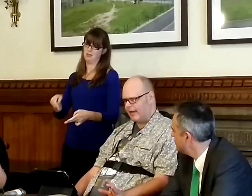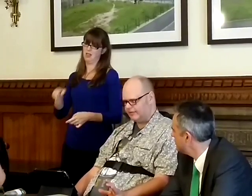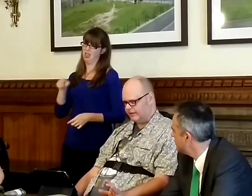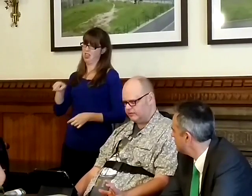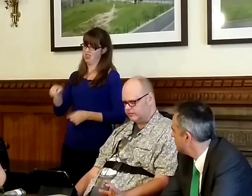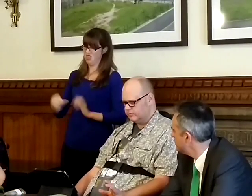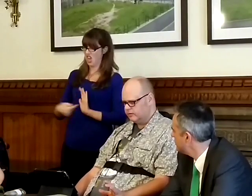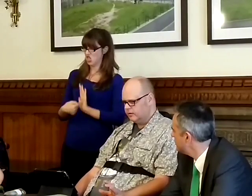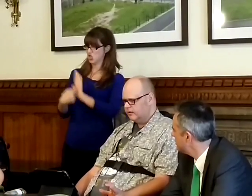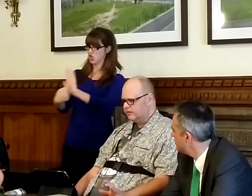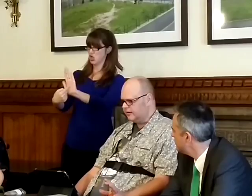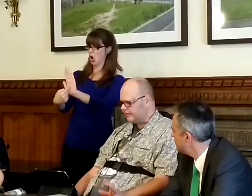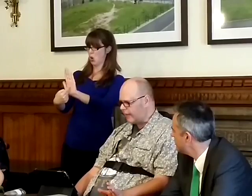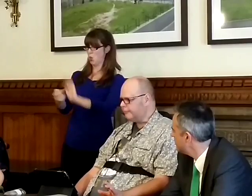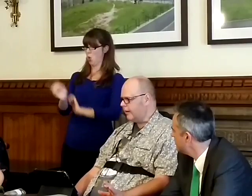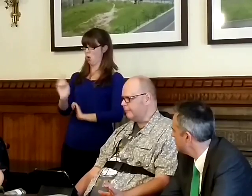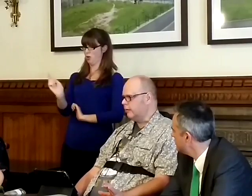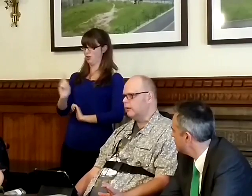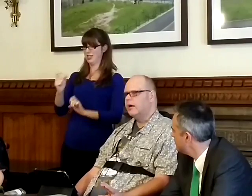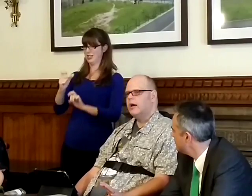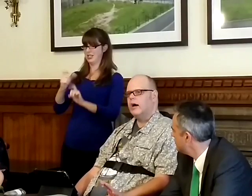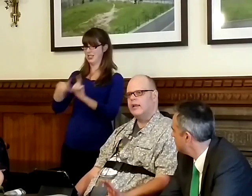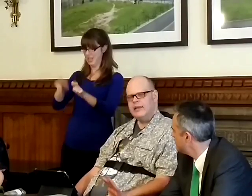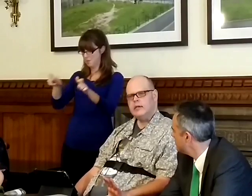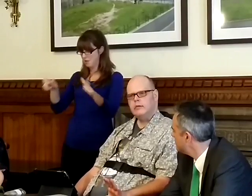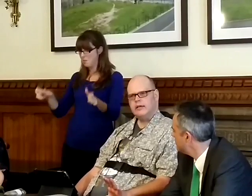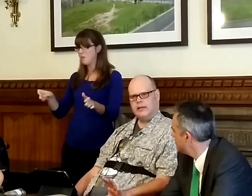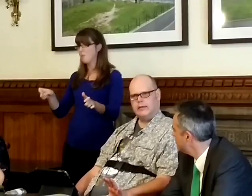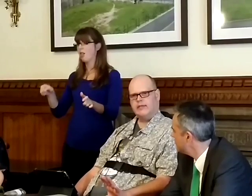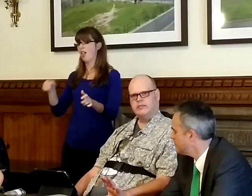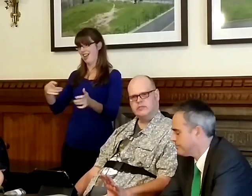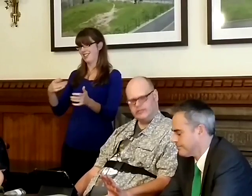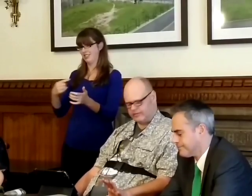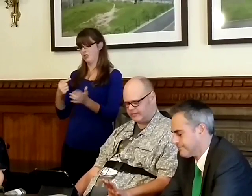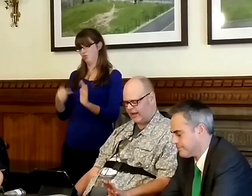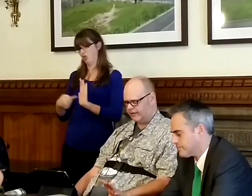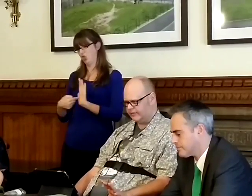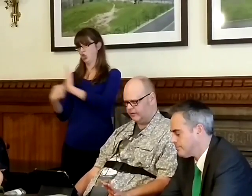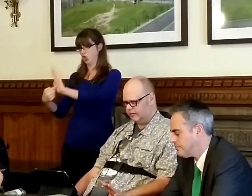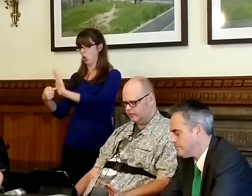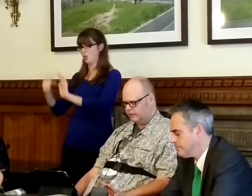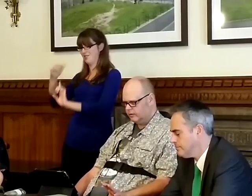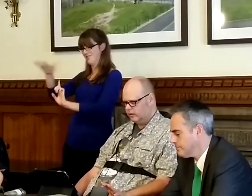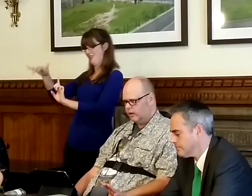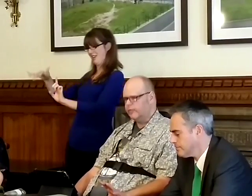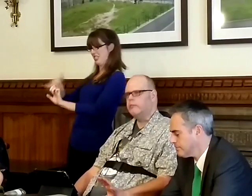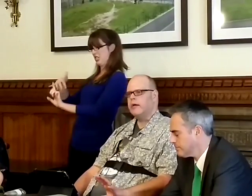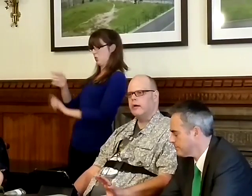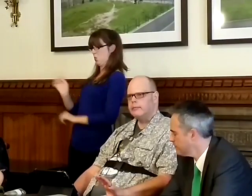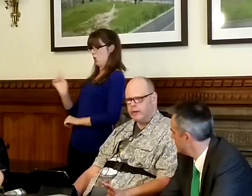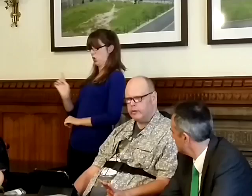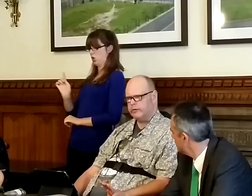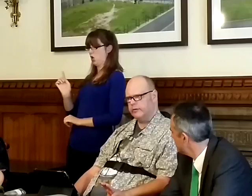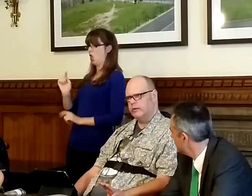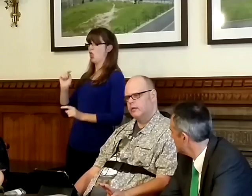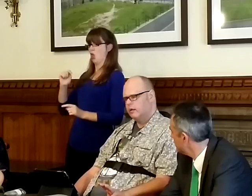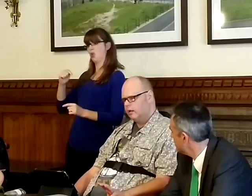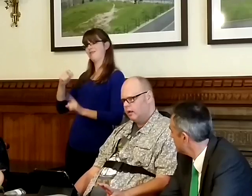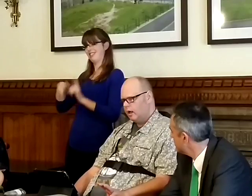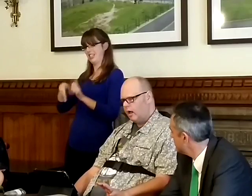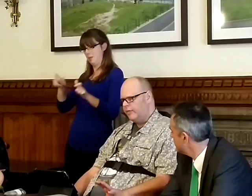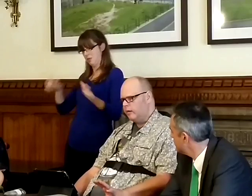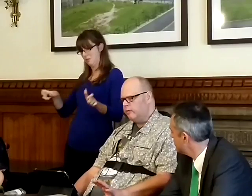sent a clear message to disabled people and an equally clear message to society that we are a